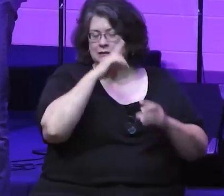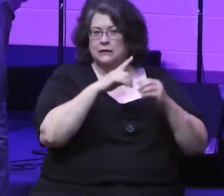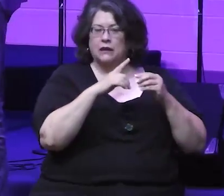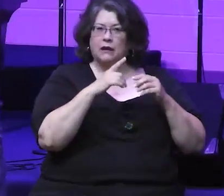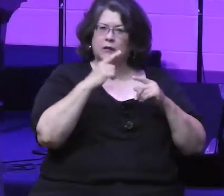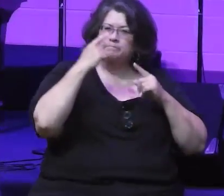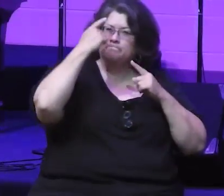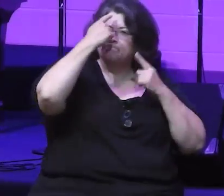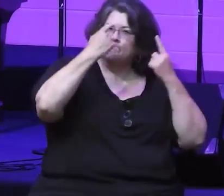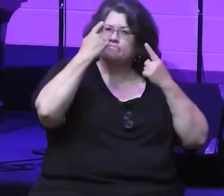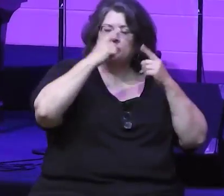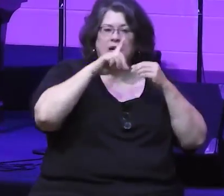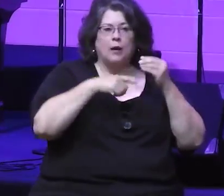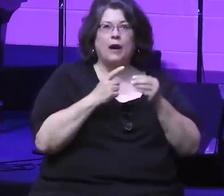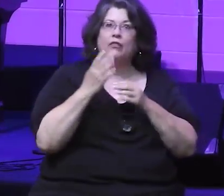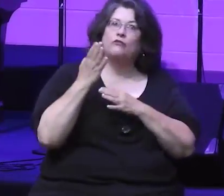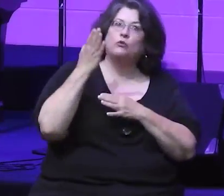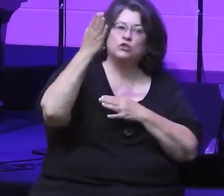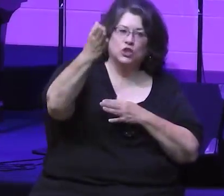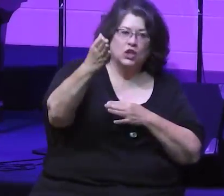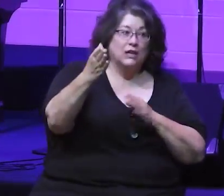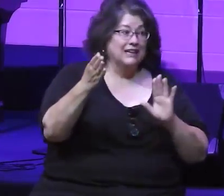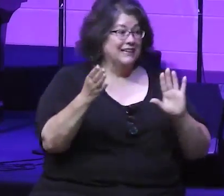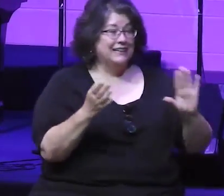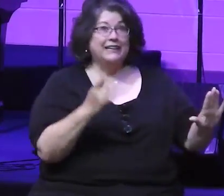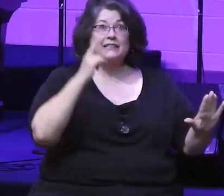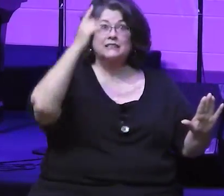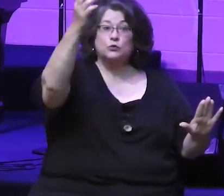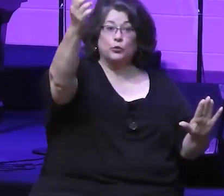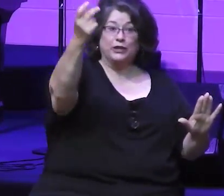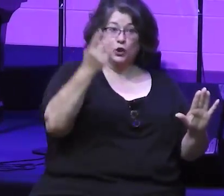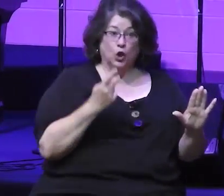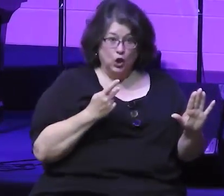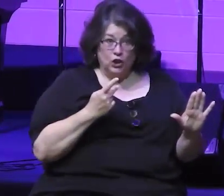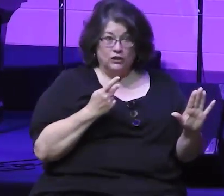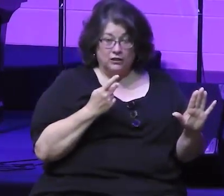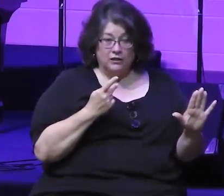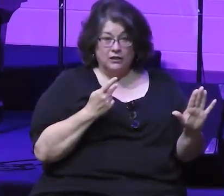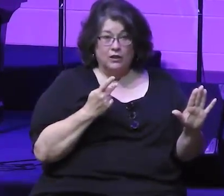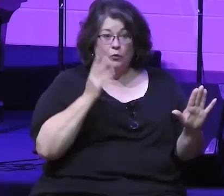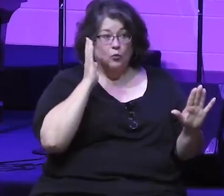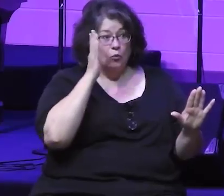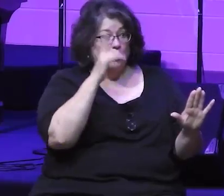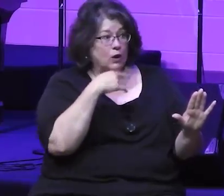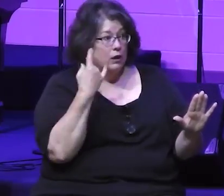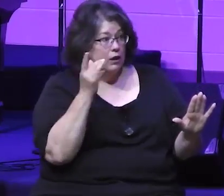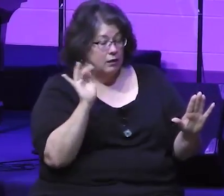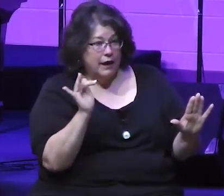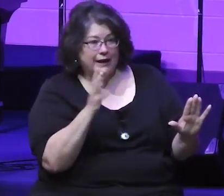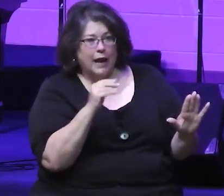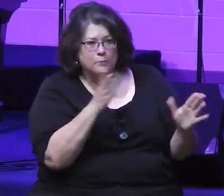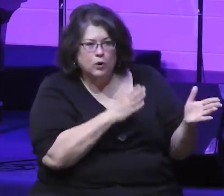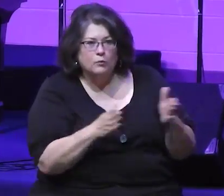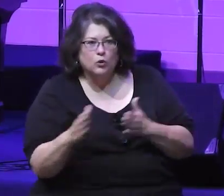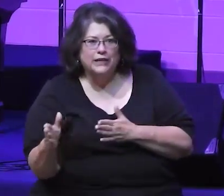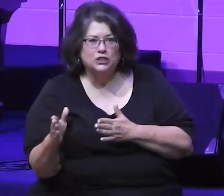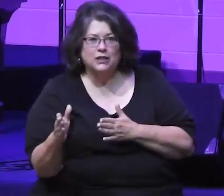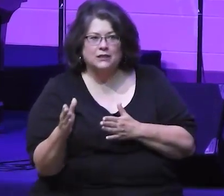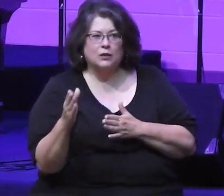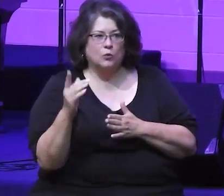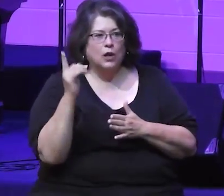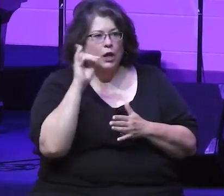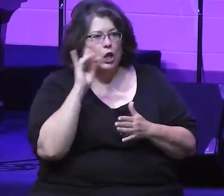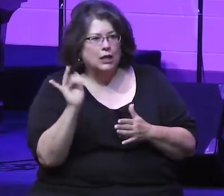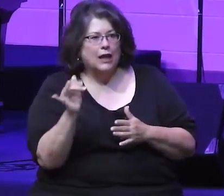nature of both his return will look like and what preparation for that would look like. So our